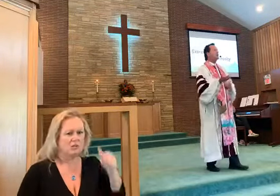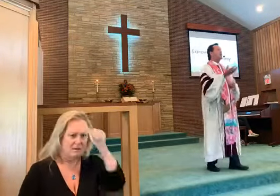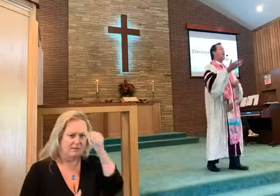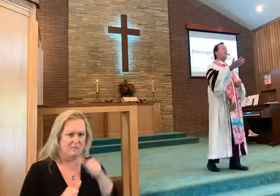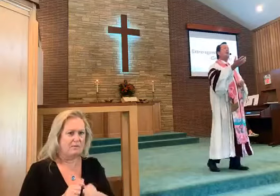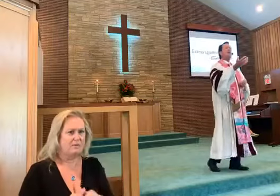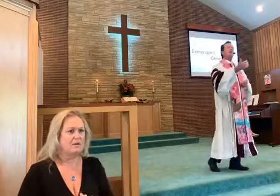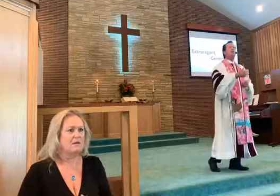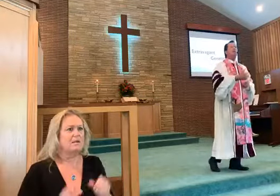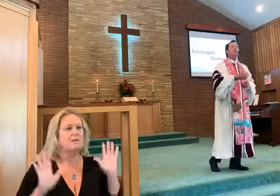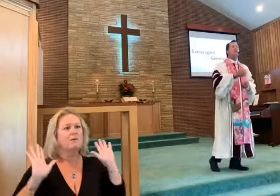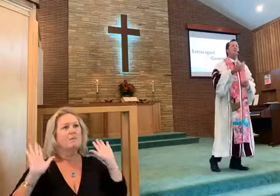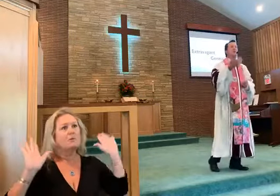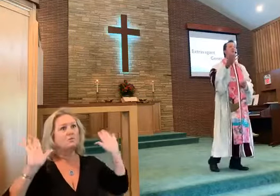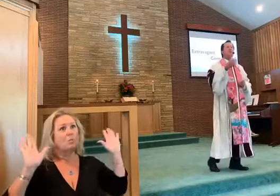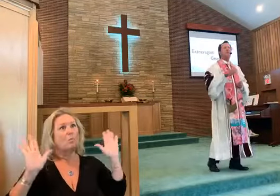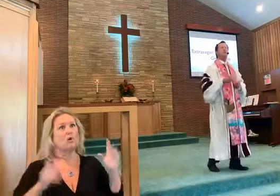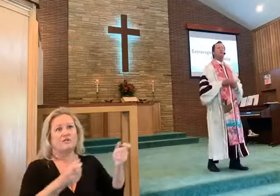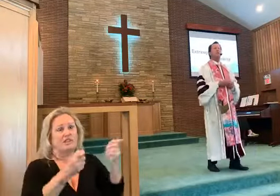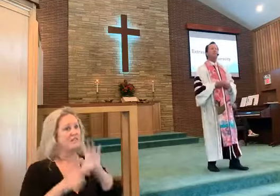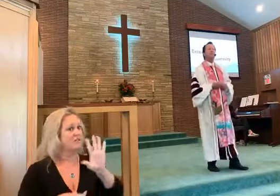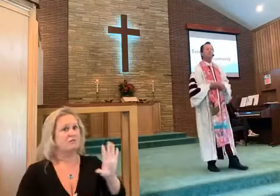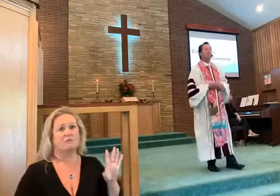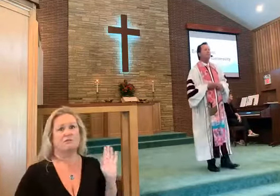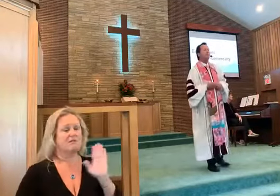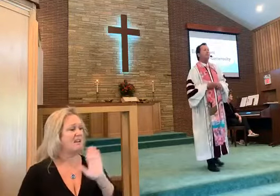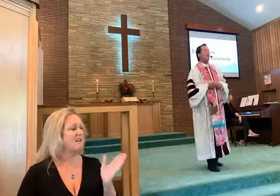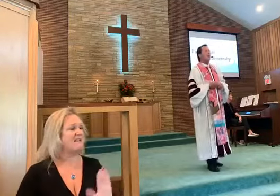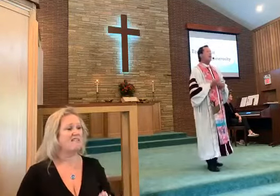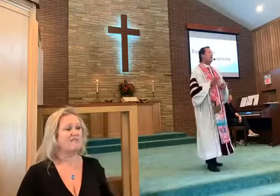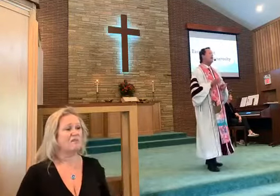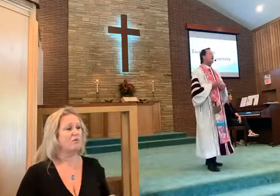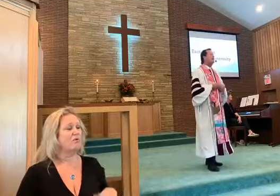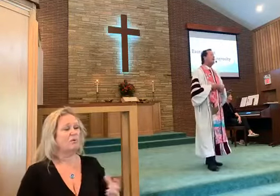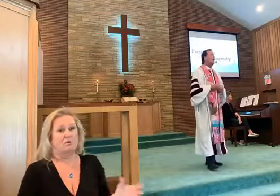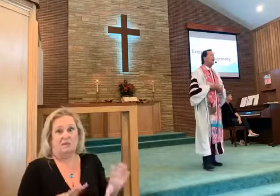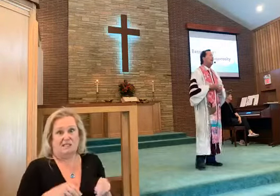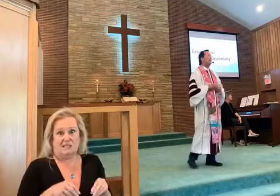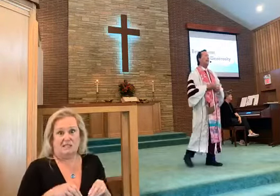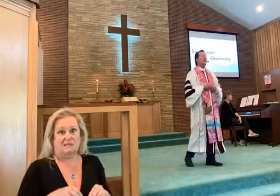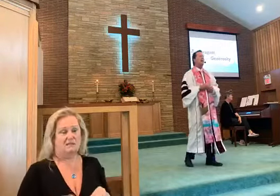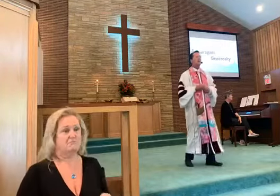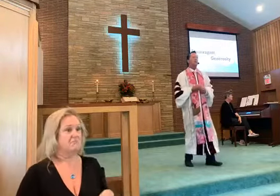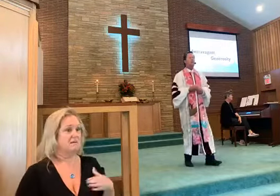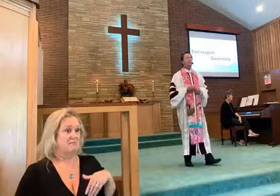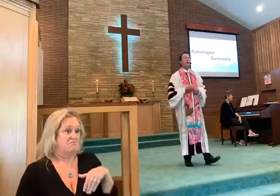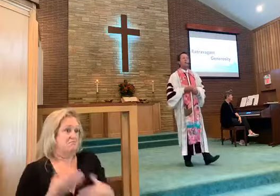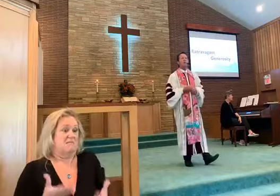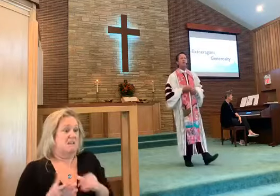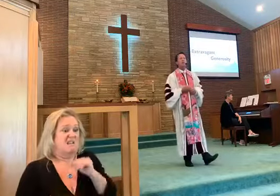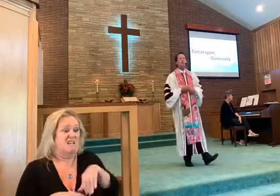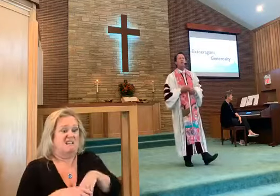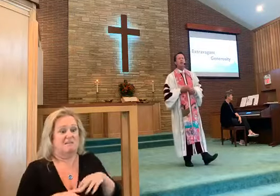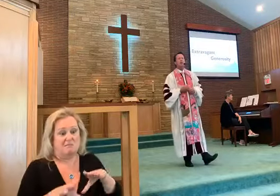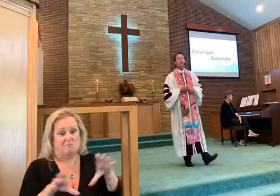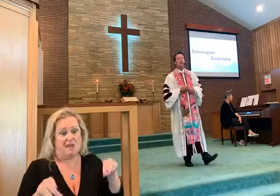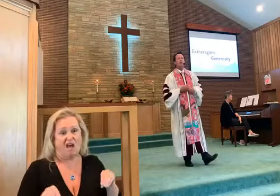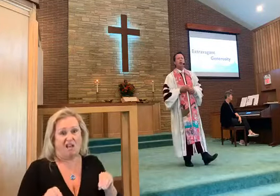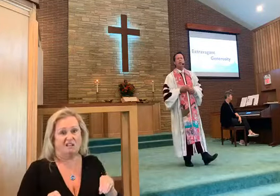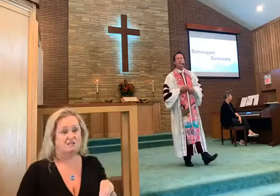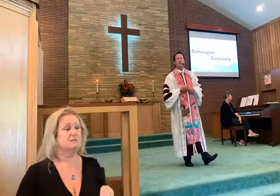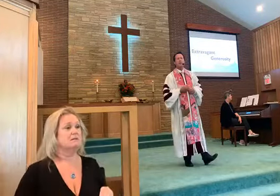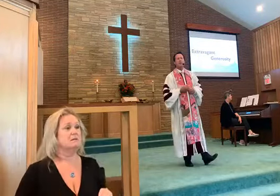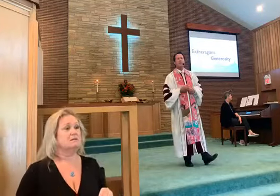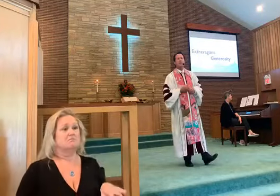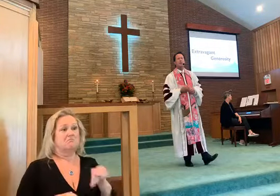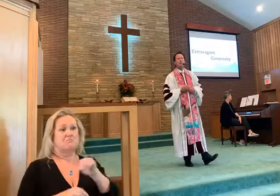most extravagant gift you've ever received? It may not have been wrapped in a package. It may not have been